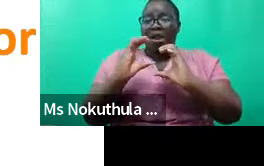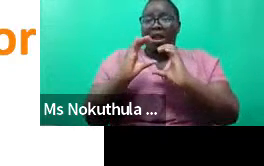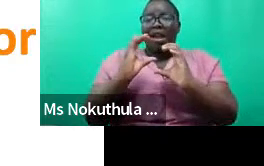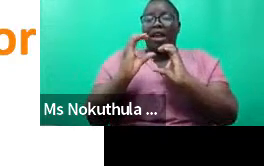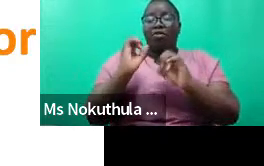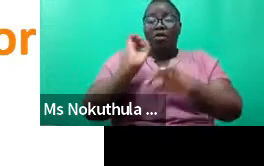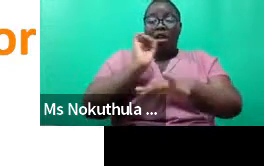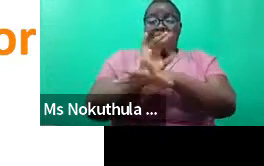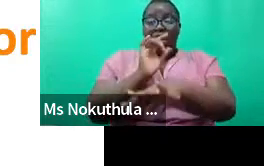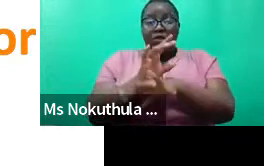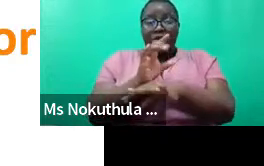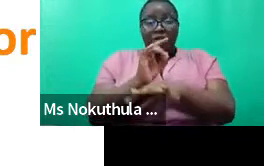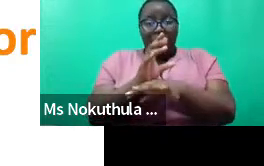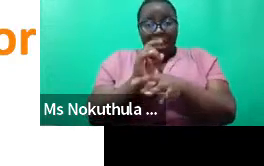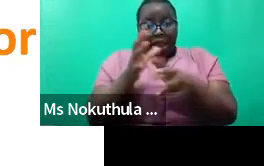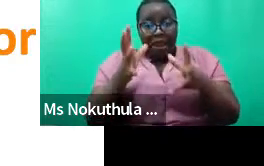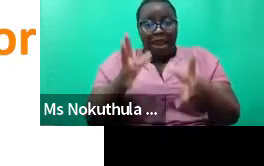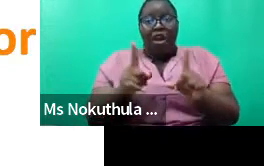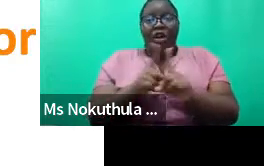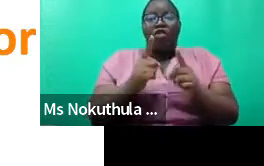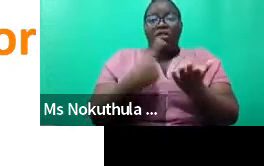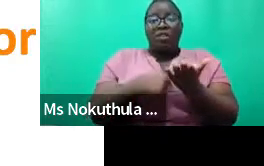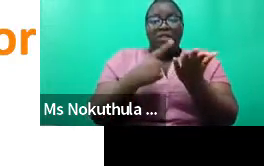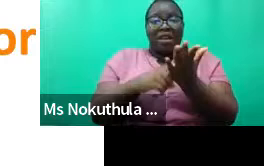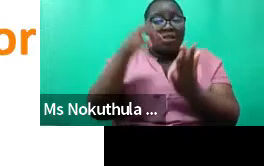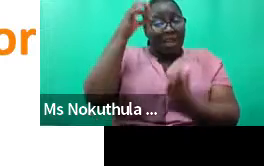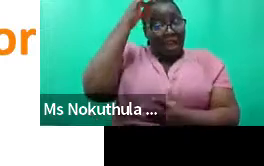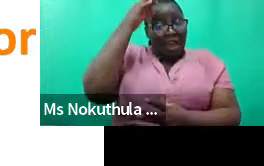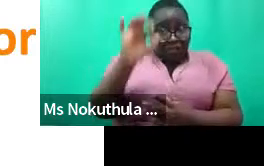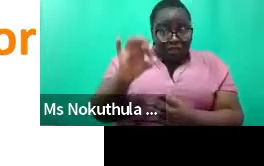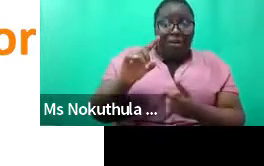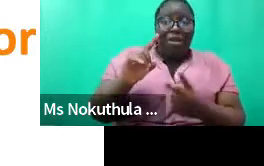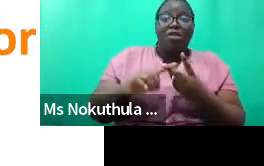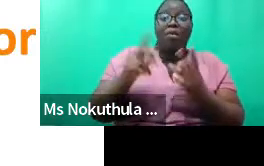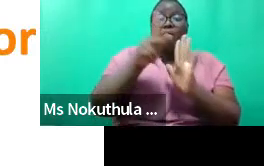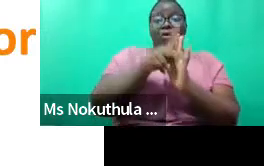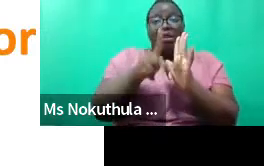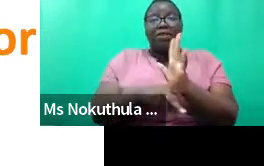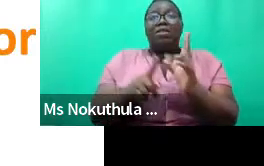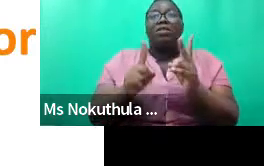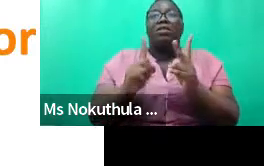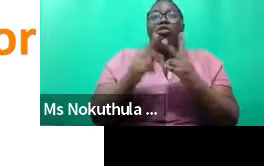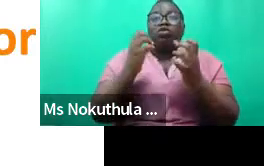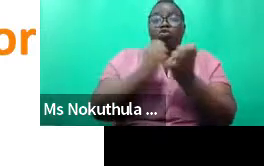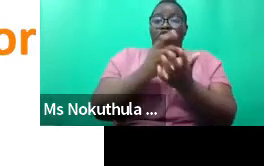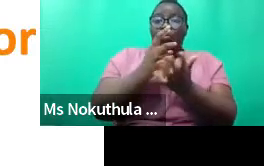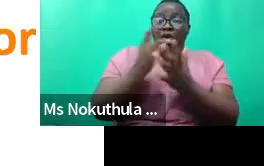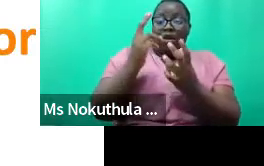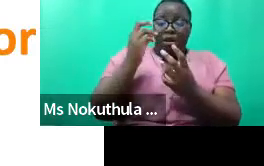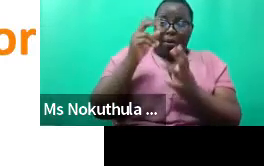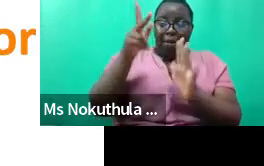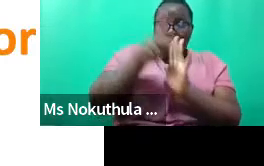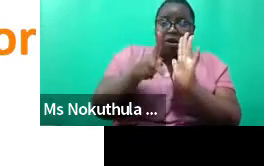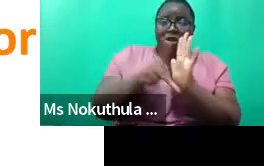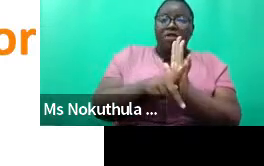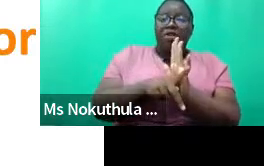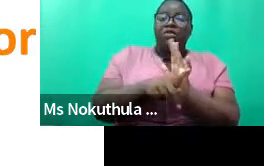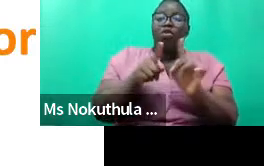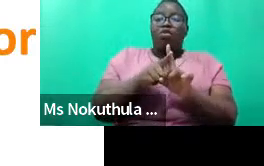the government policies, universities policies, social work or psychology code of conduct. So there is an issue